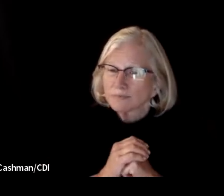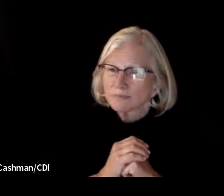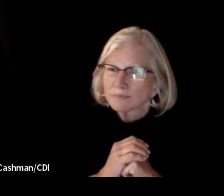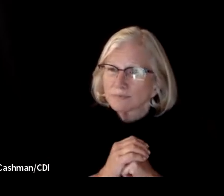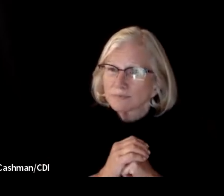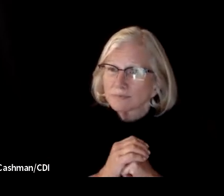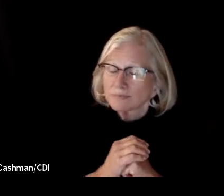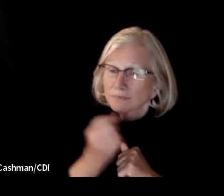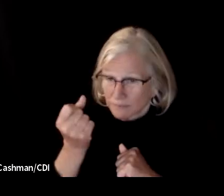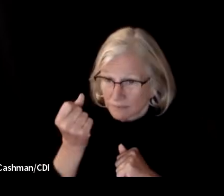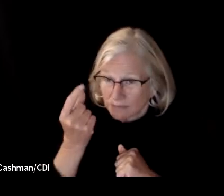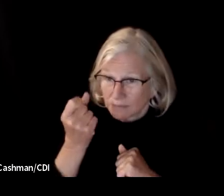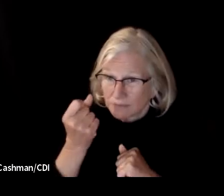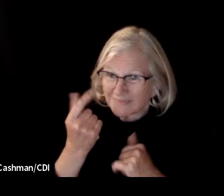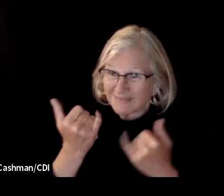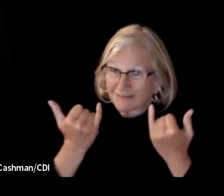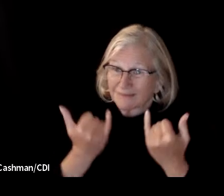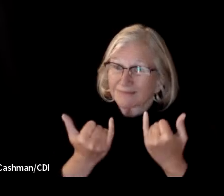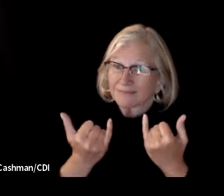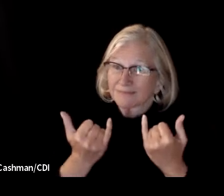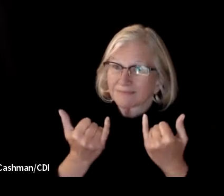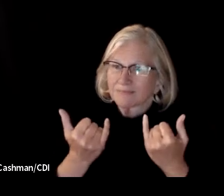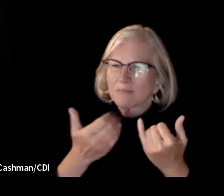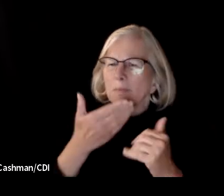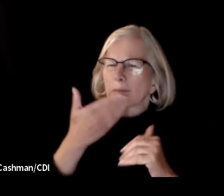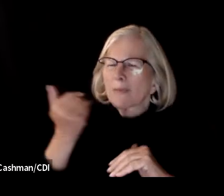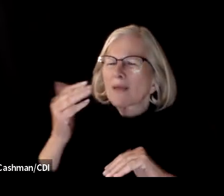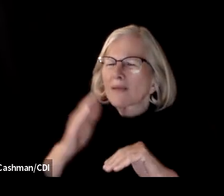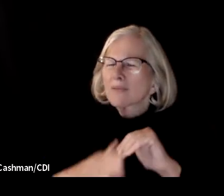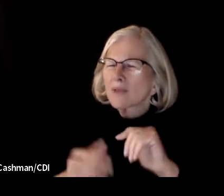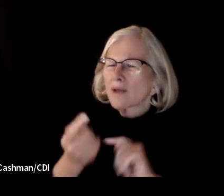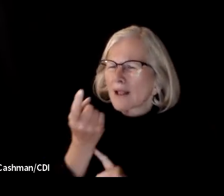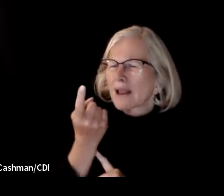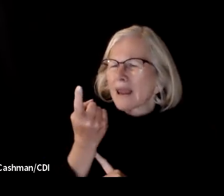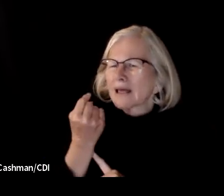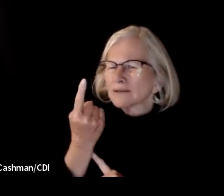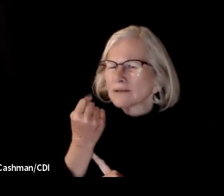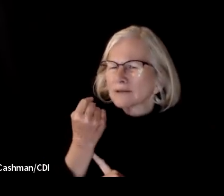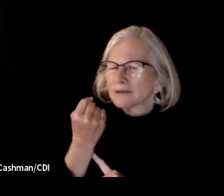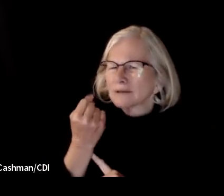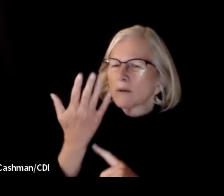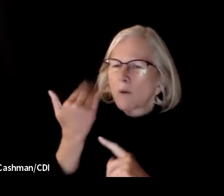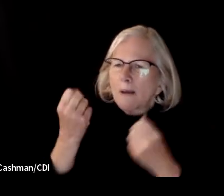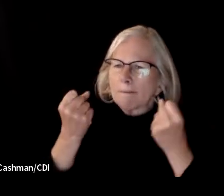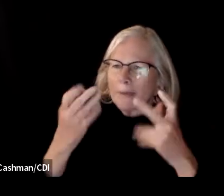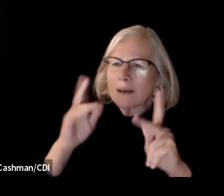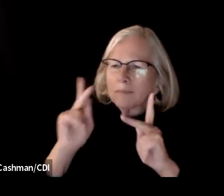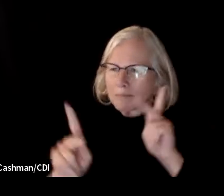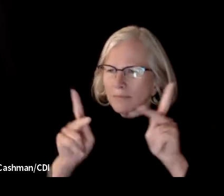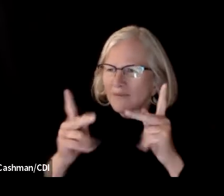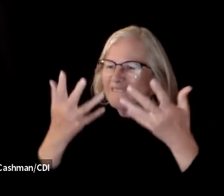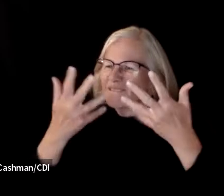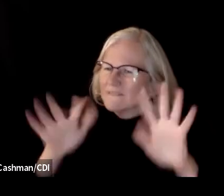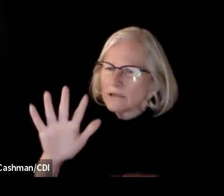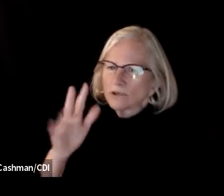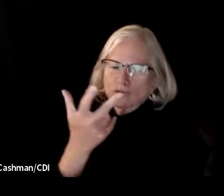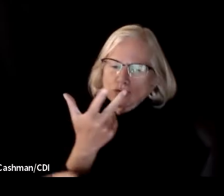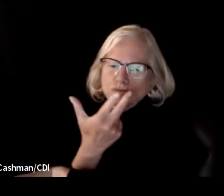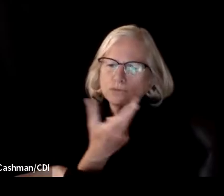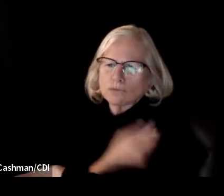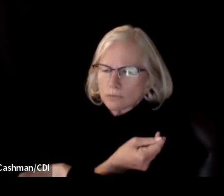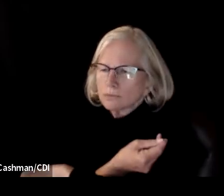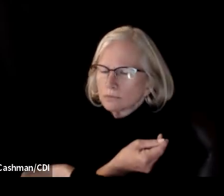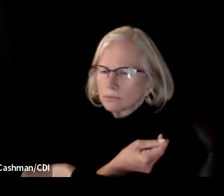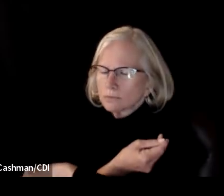we were last year, thanks to the millions of Minnesotans who have stepped up to get vaccinated. And that is a critical